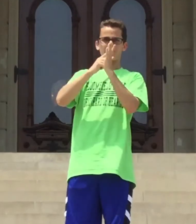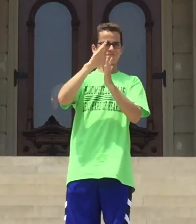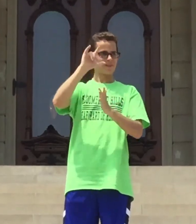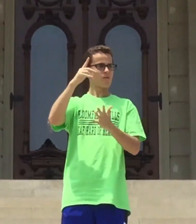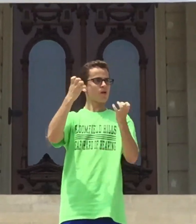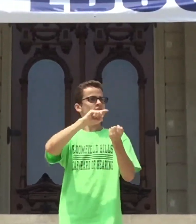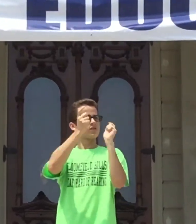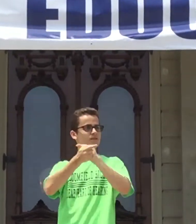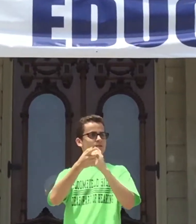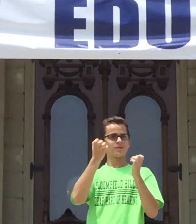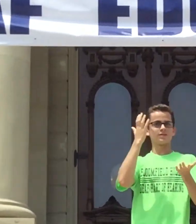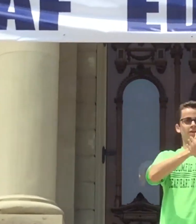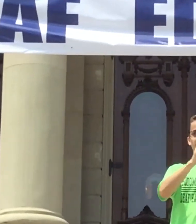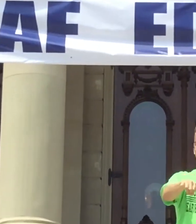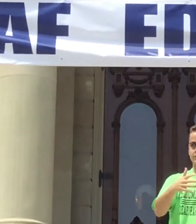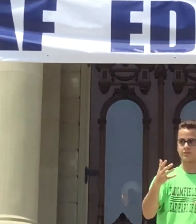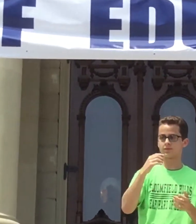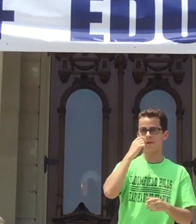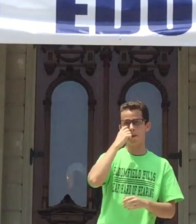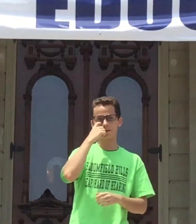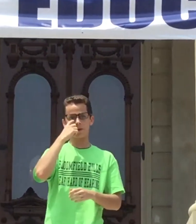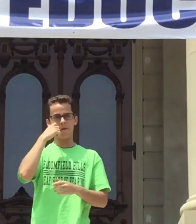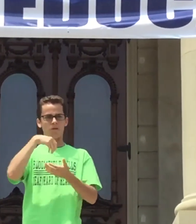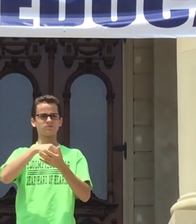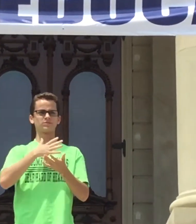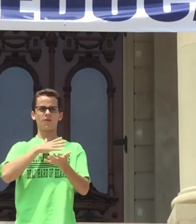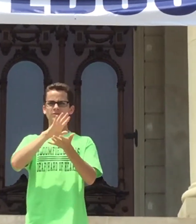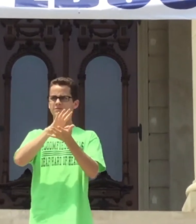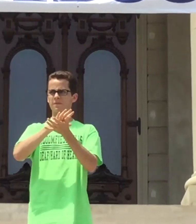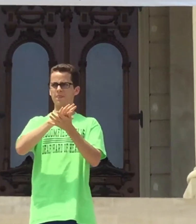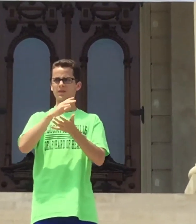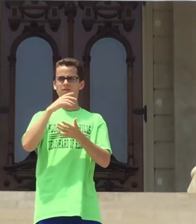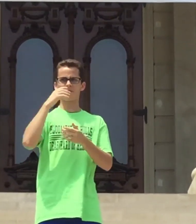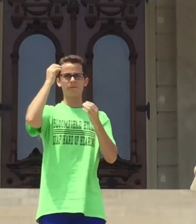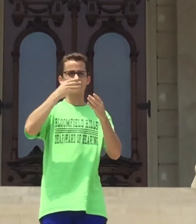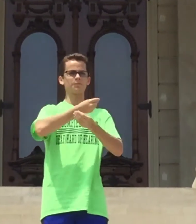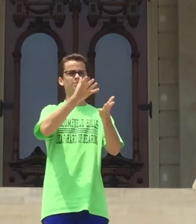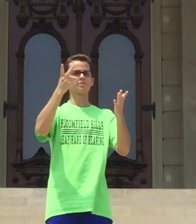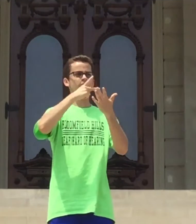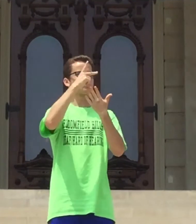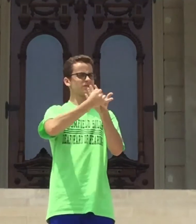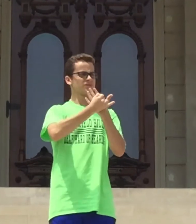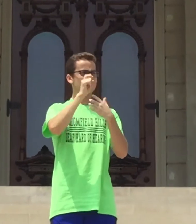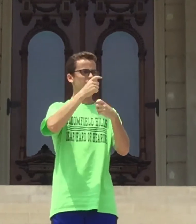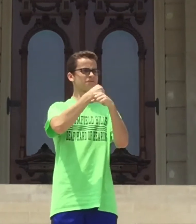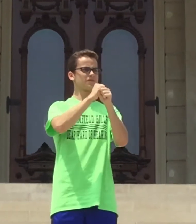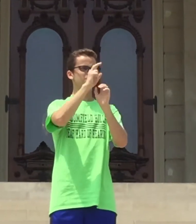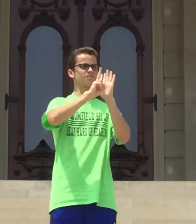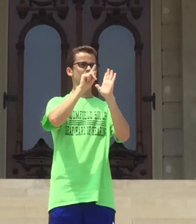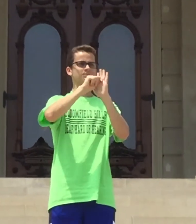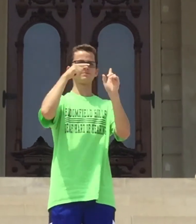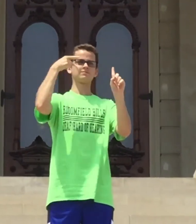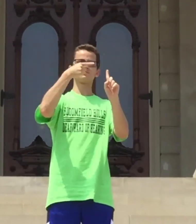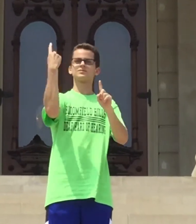When we talk about legislation and stopping language deprivation, this is important to everybody, important to me. There are